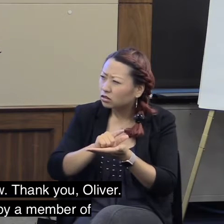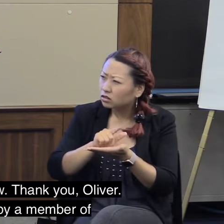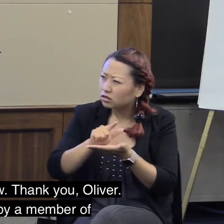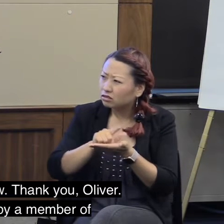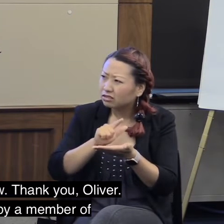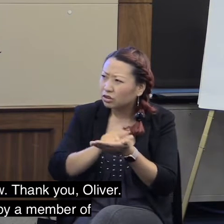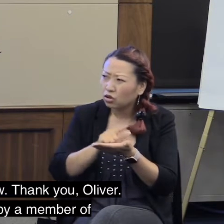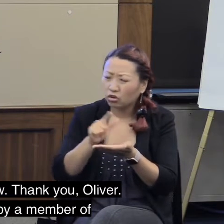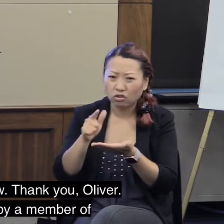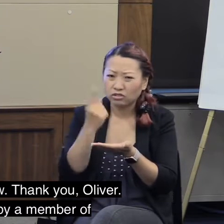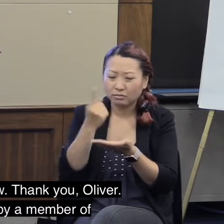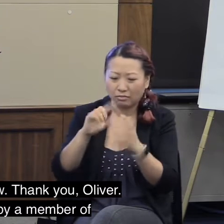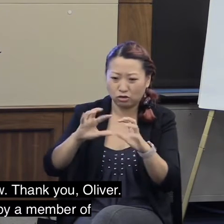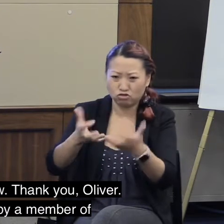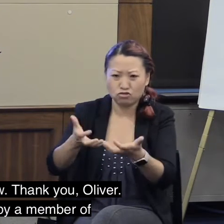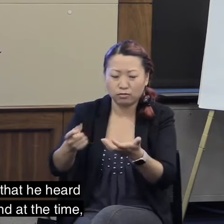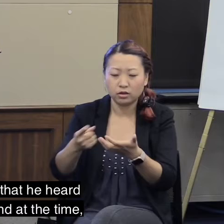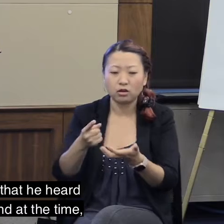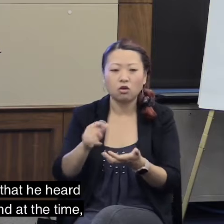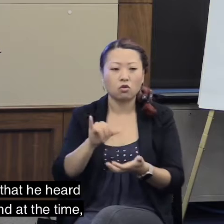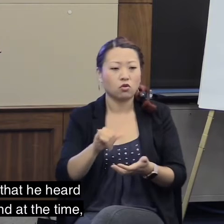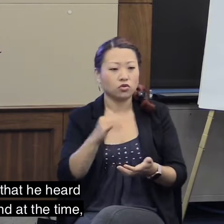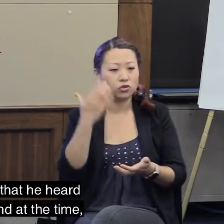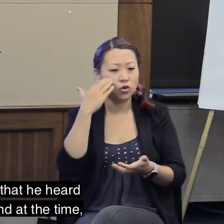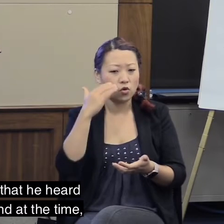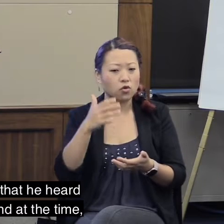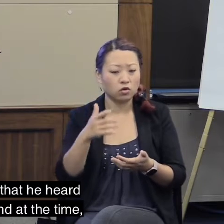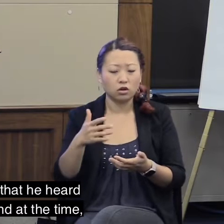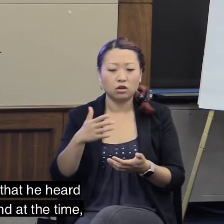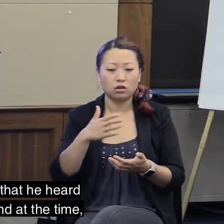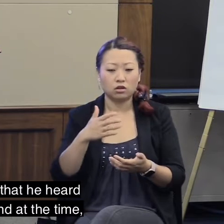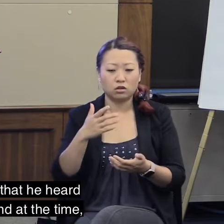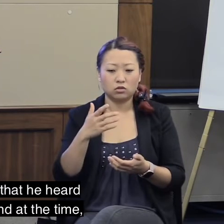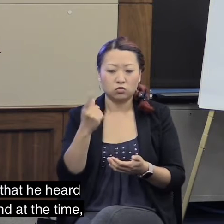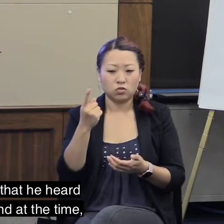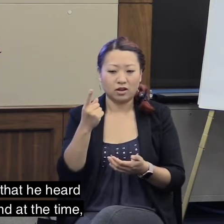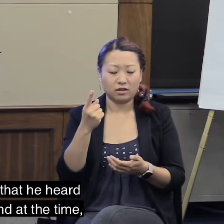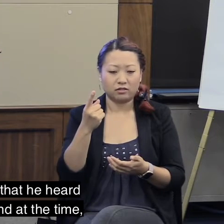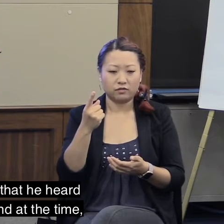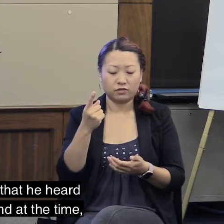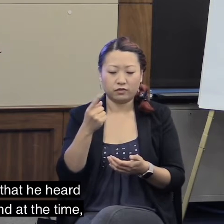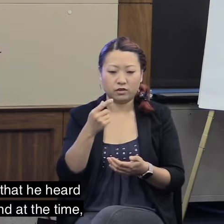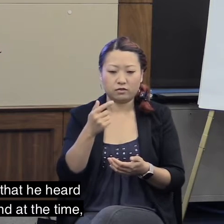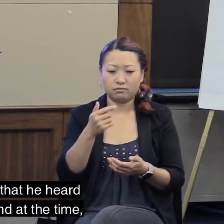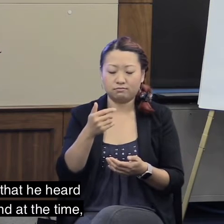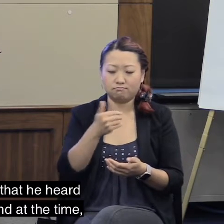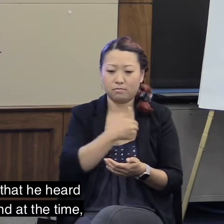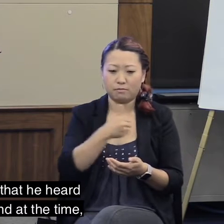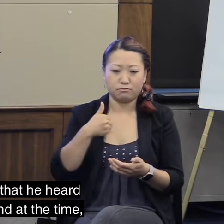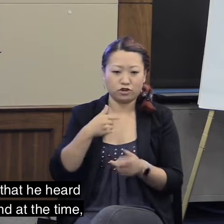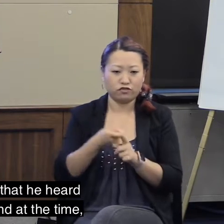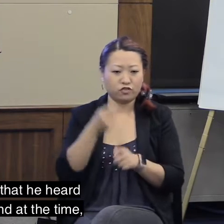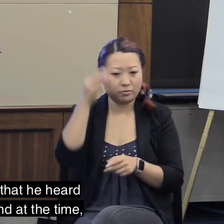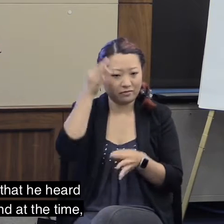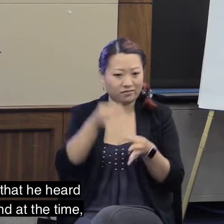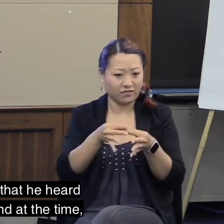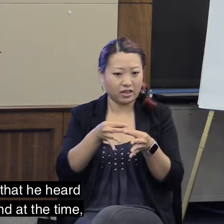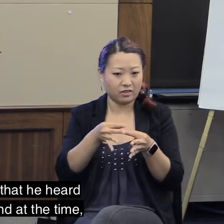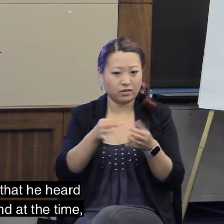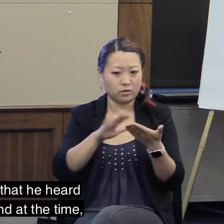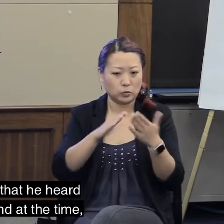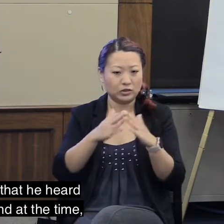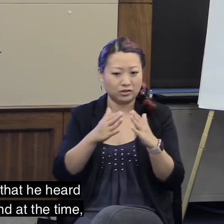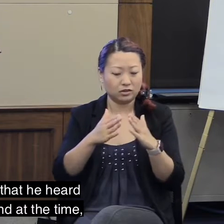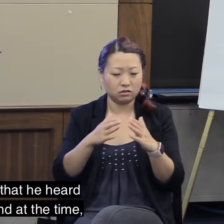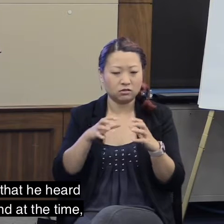I actually was approached by a member of my faith community who said that he heard about Leo, Nick, and Stephen, and at the